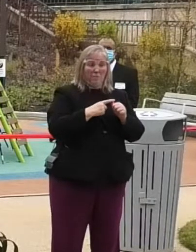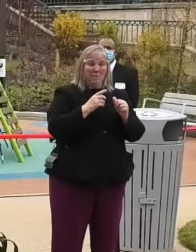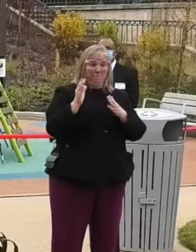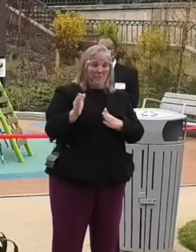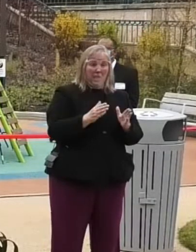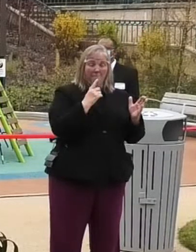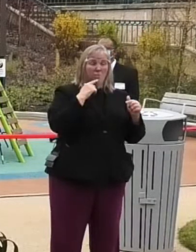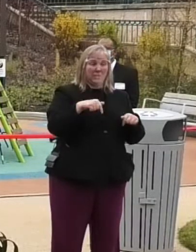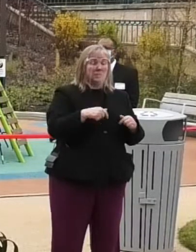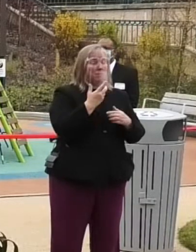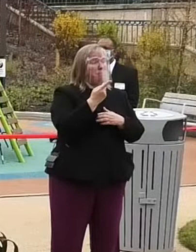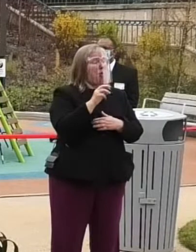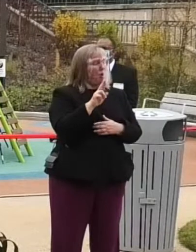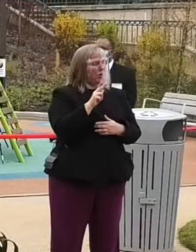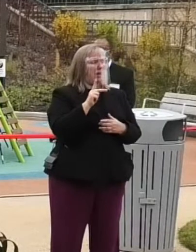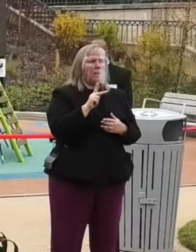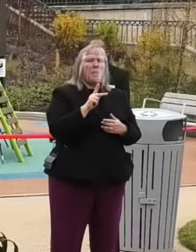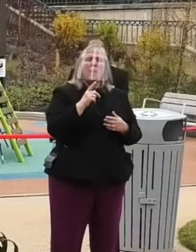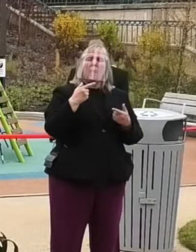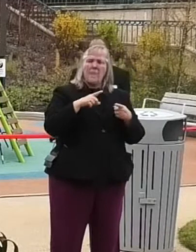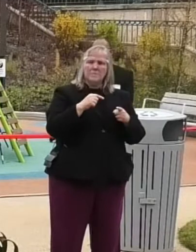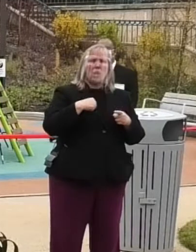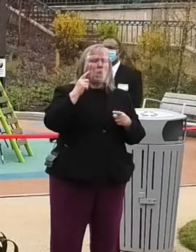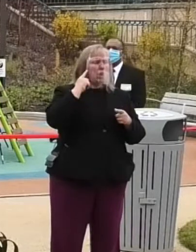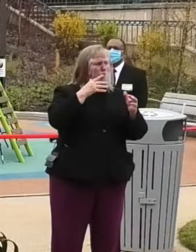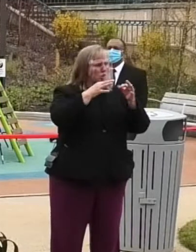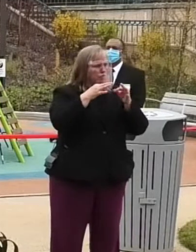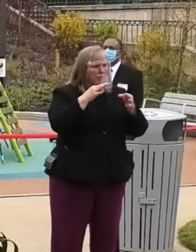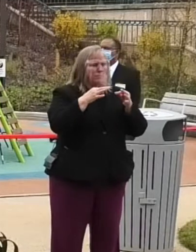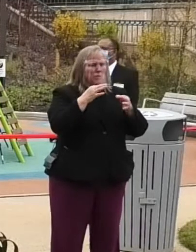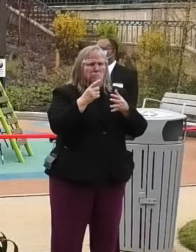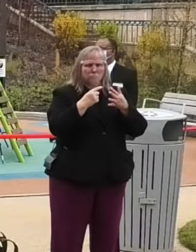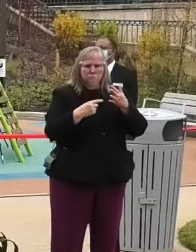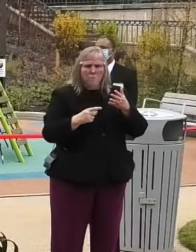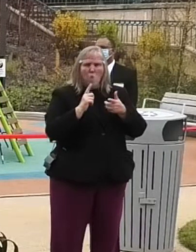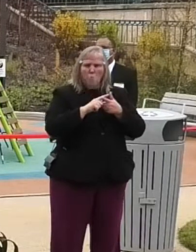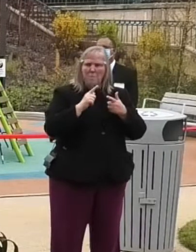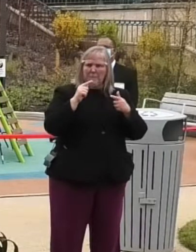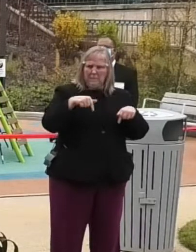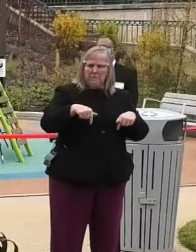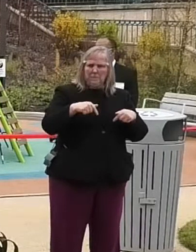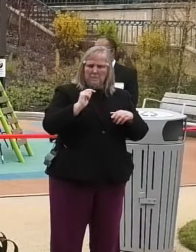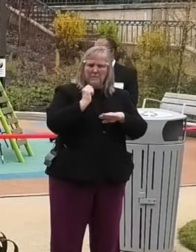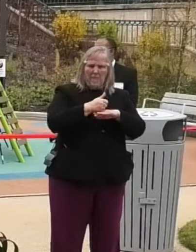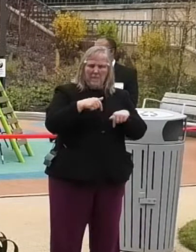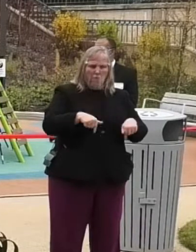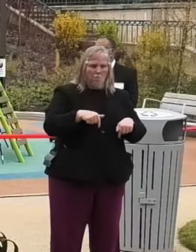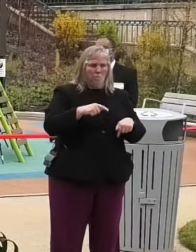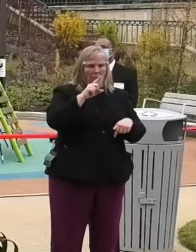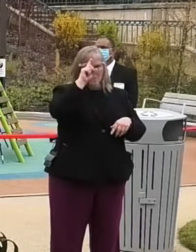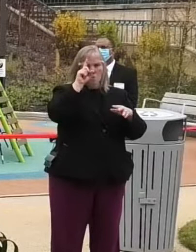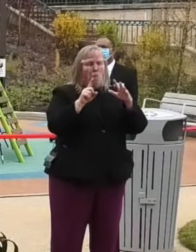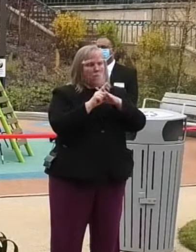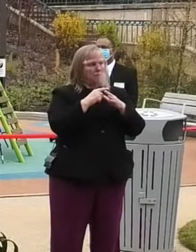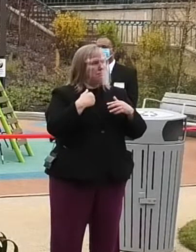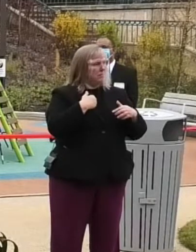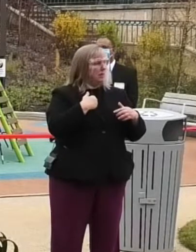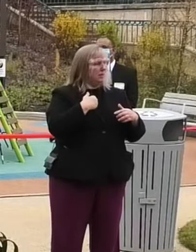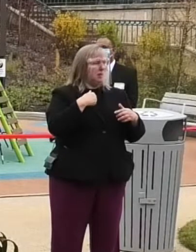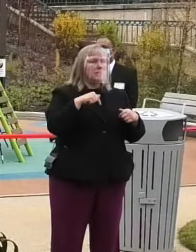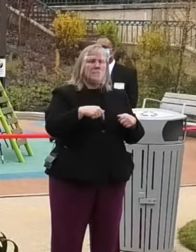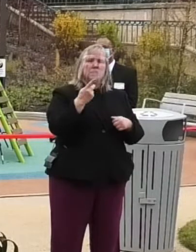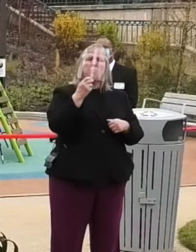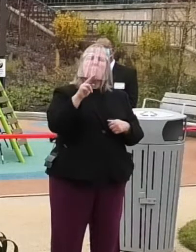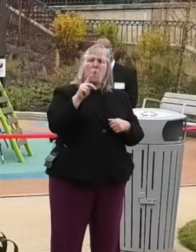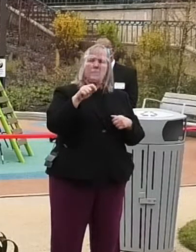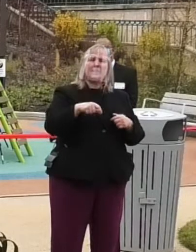And as I heard the description of what was going to be here, it dawned on me, this park needs a name.